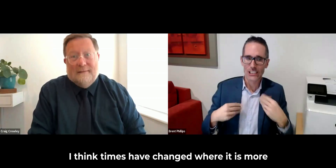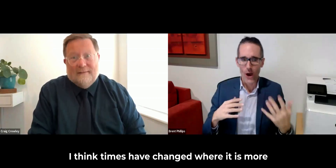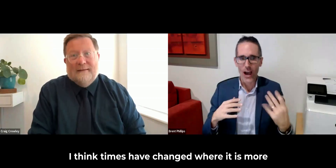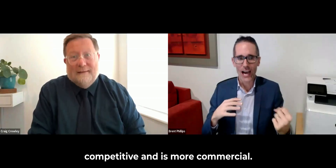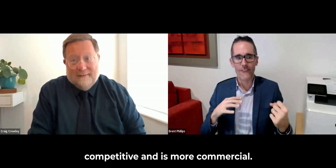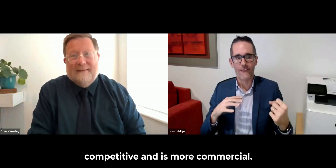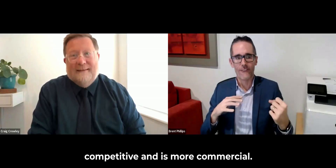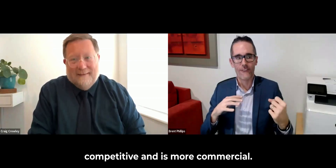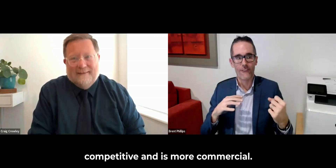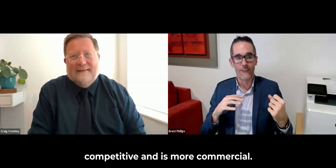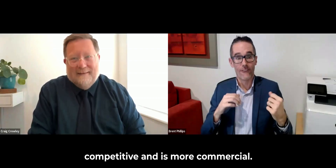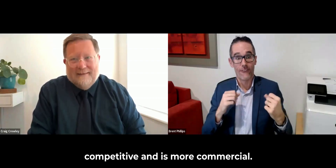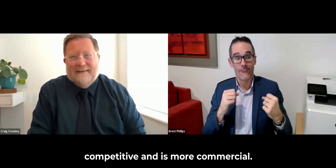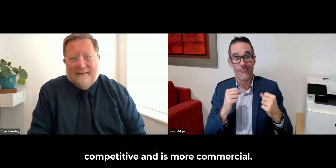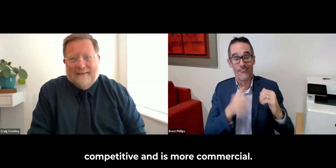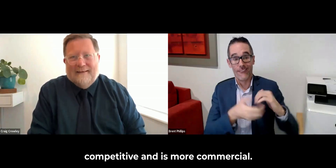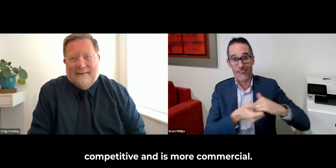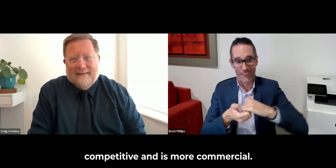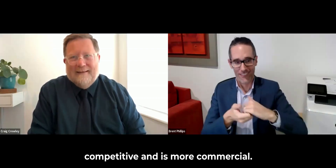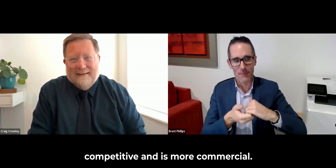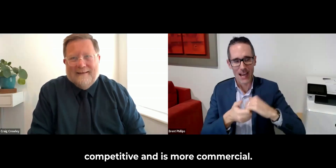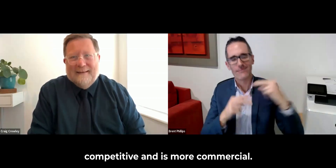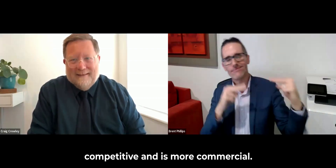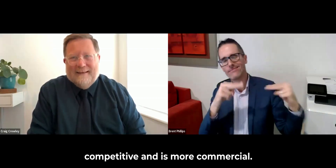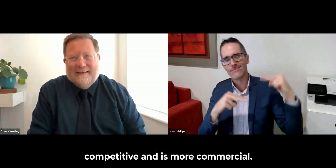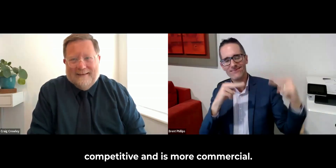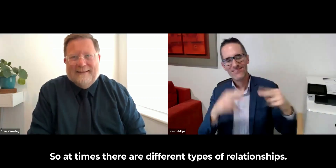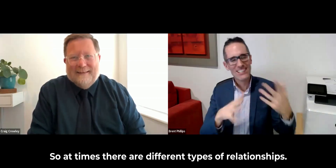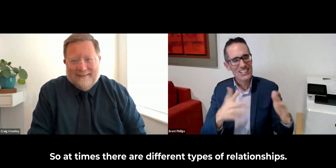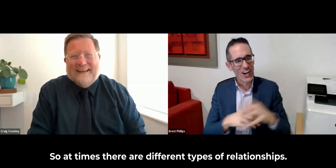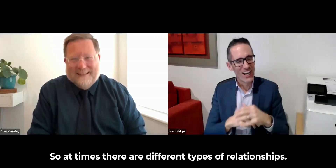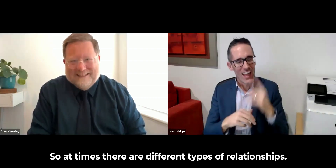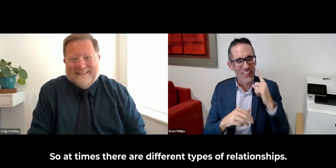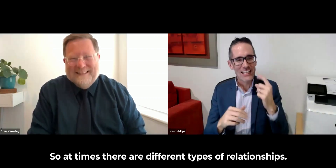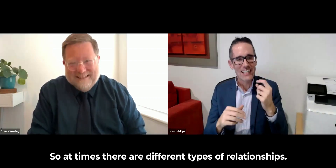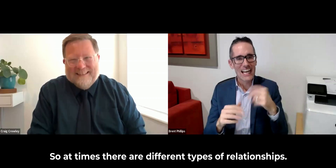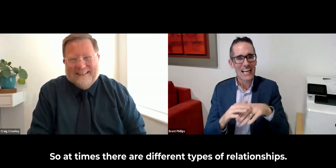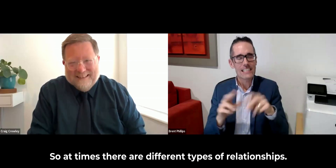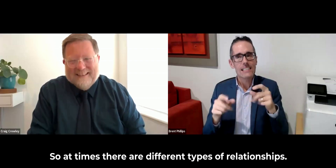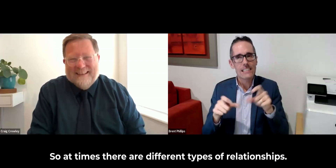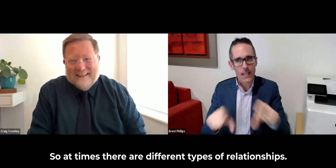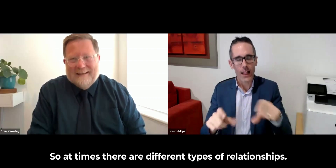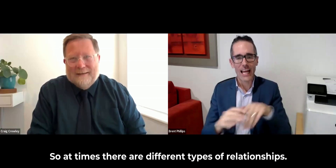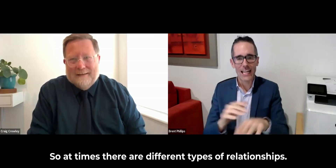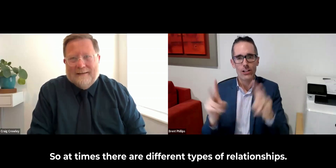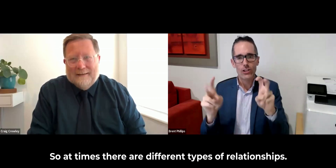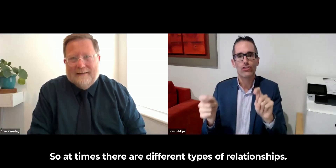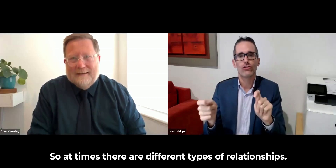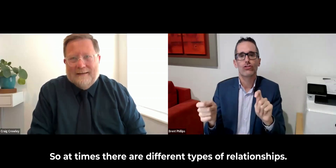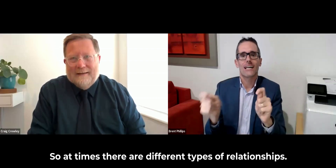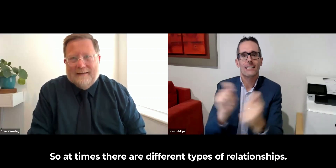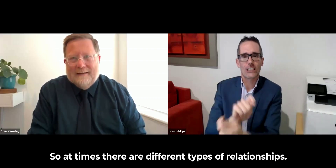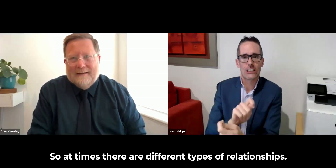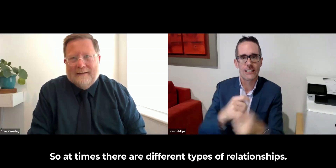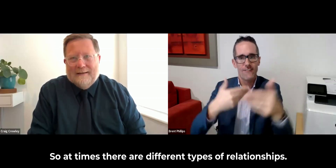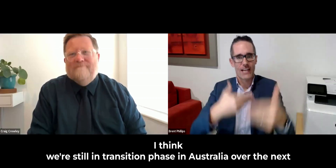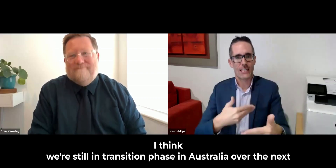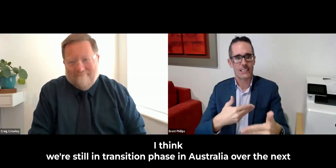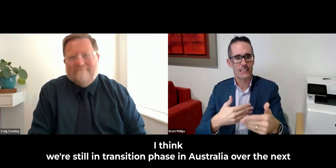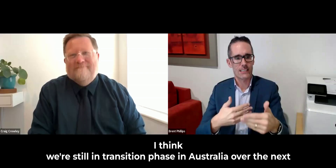more competitive and is more commercial. So at times there are different types of relationships. I think we're still